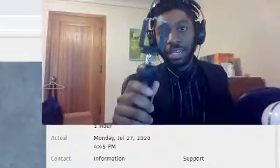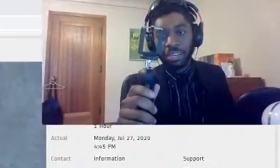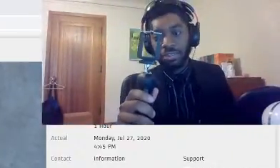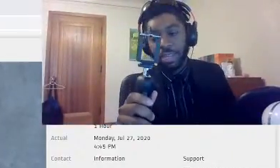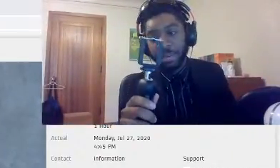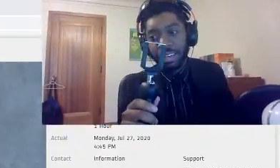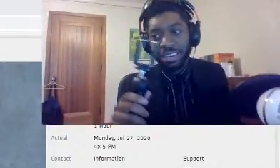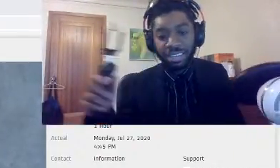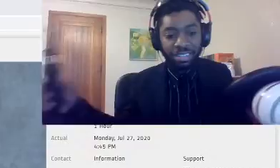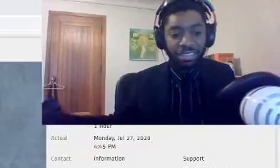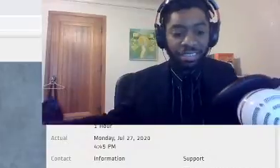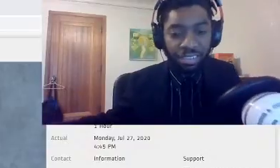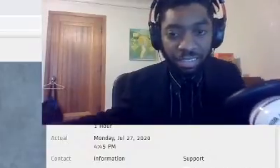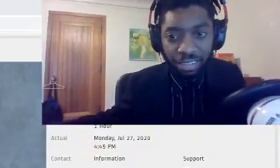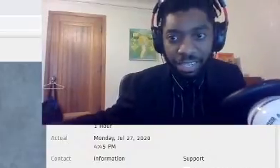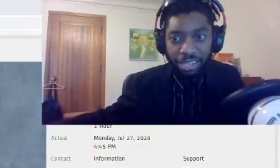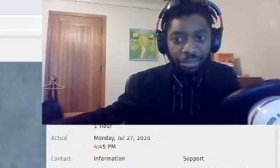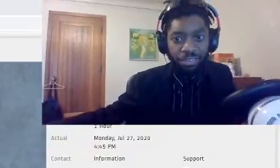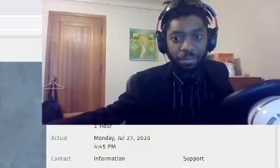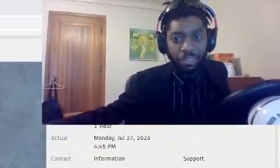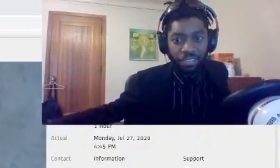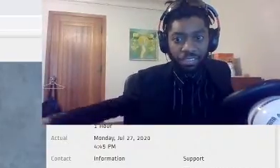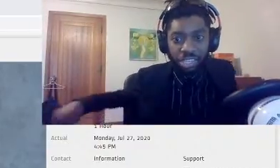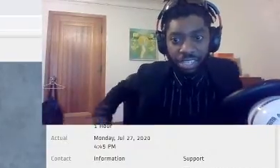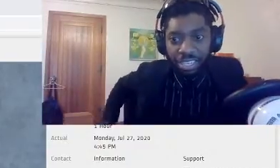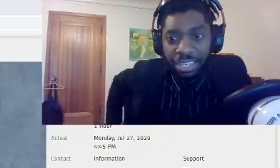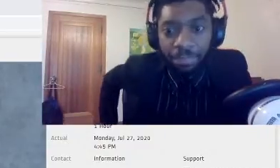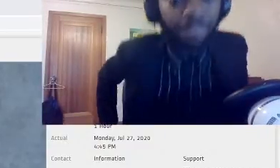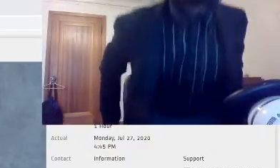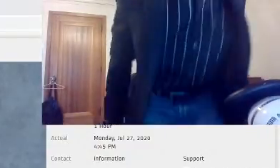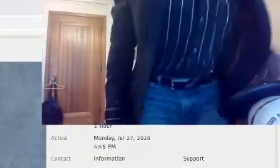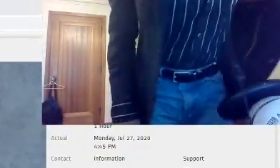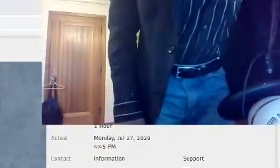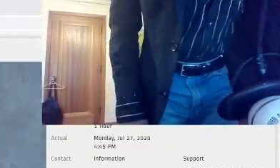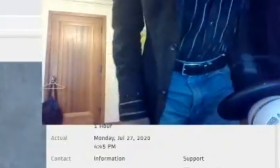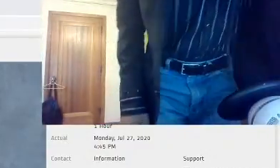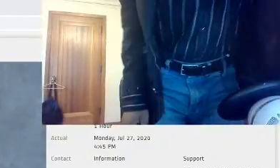You know, I got tripods now, so I'm fixing the shaky cam.